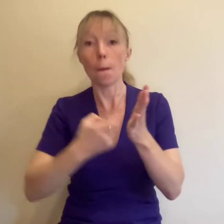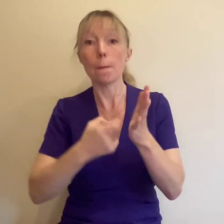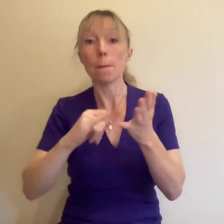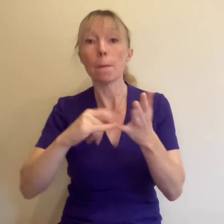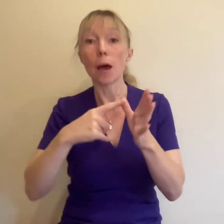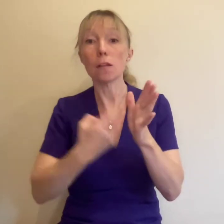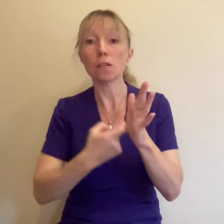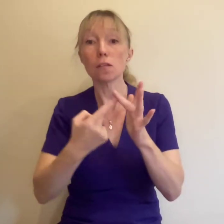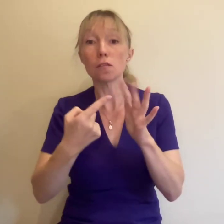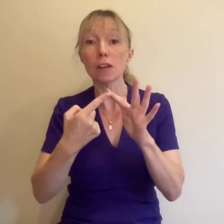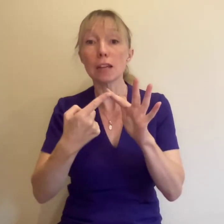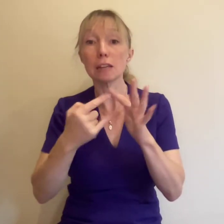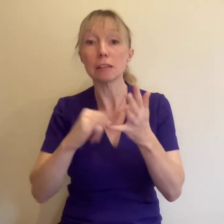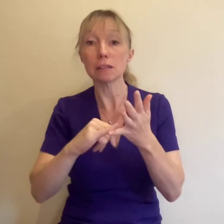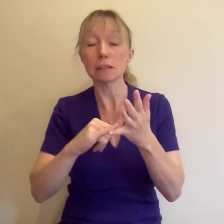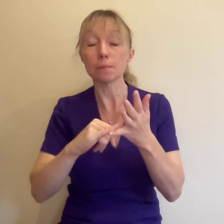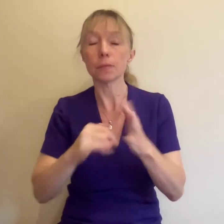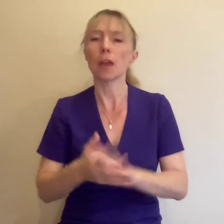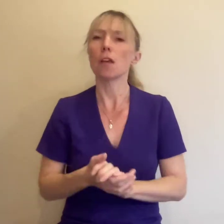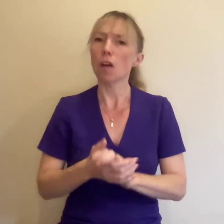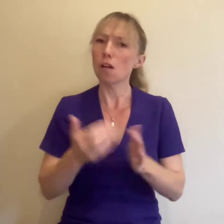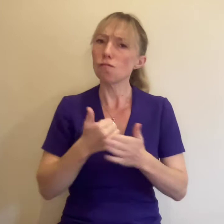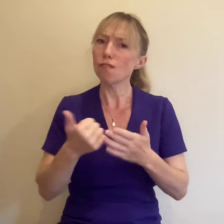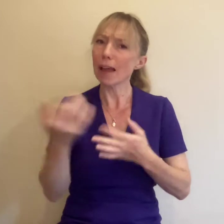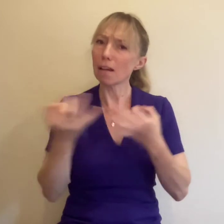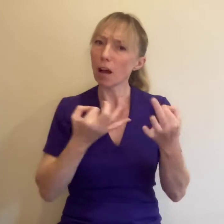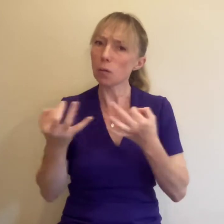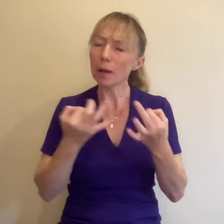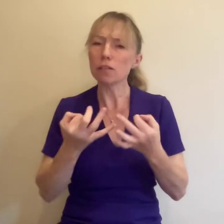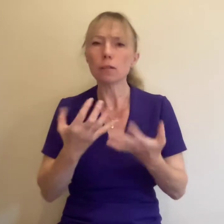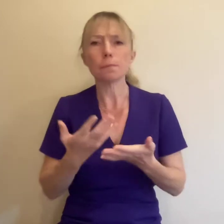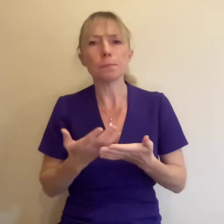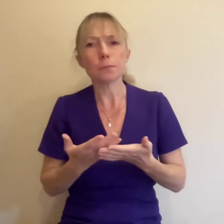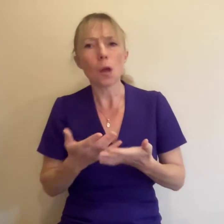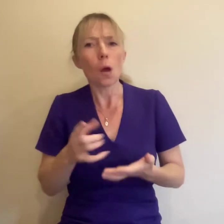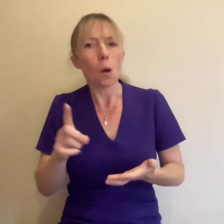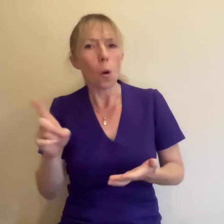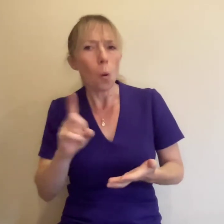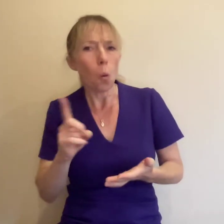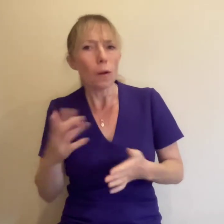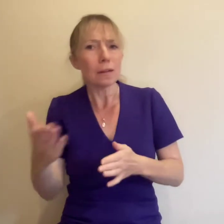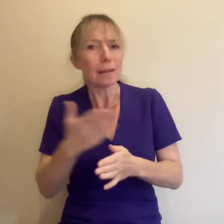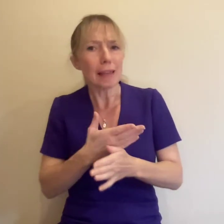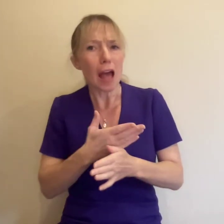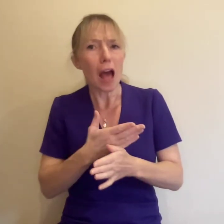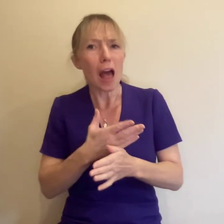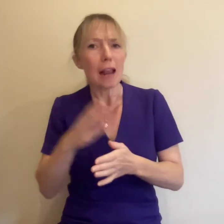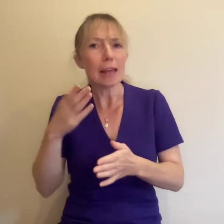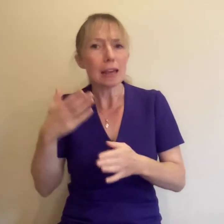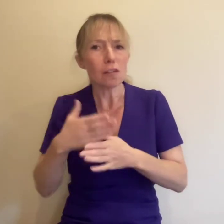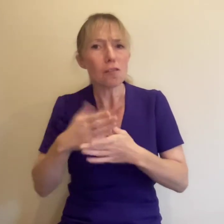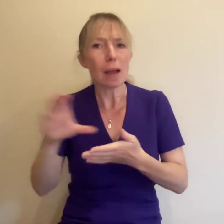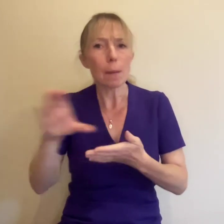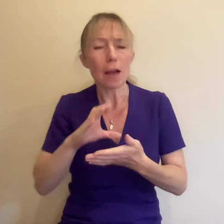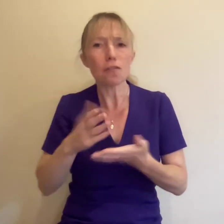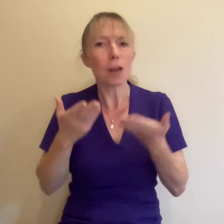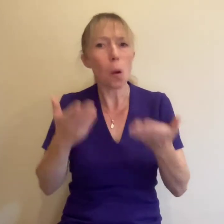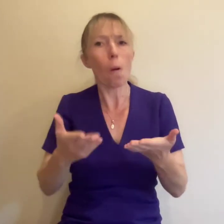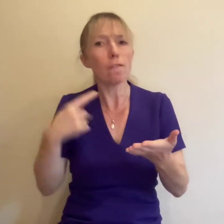FAQs. What does the 2023 bursary programme offer early career London writers? The 2023